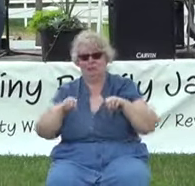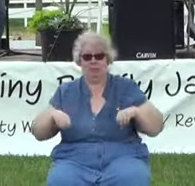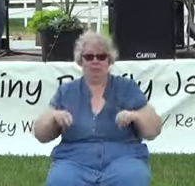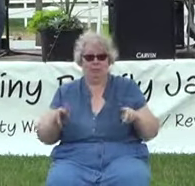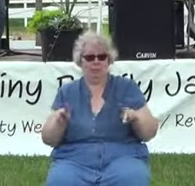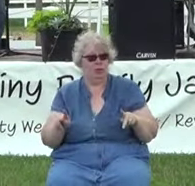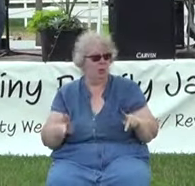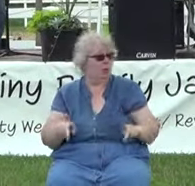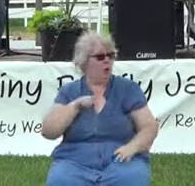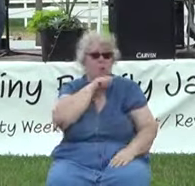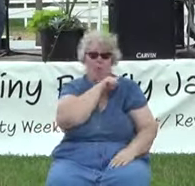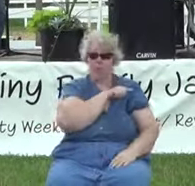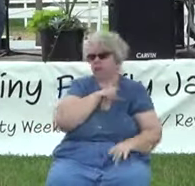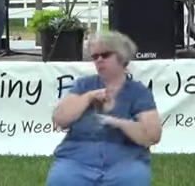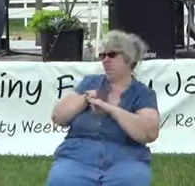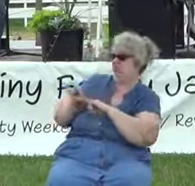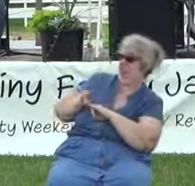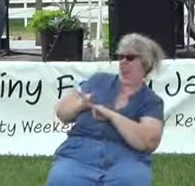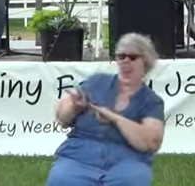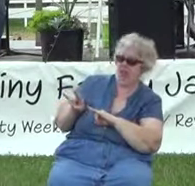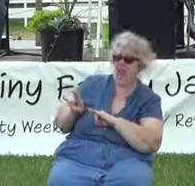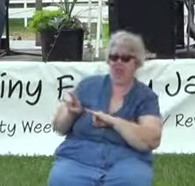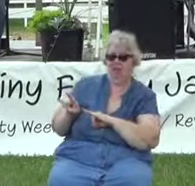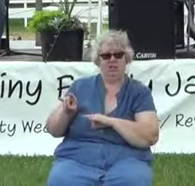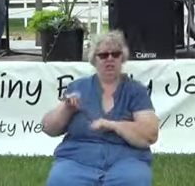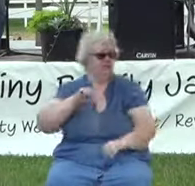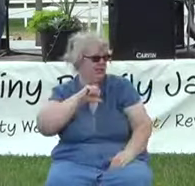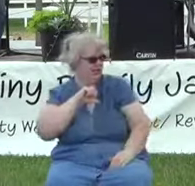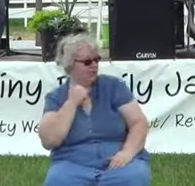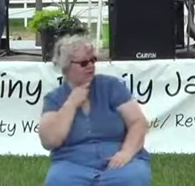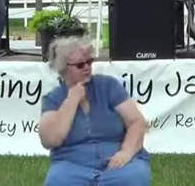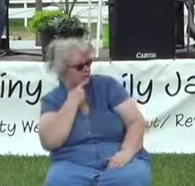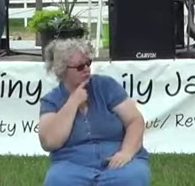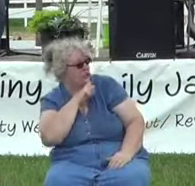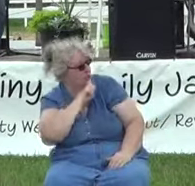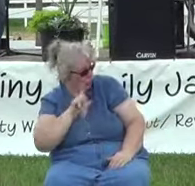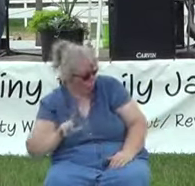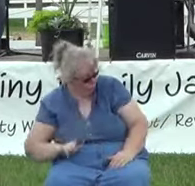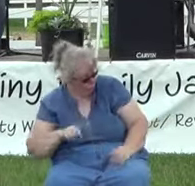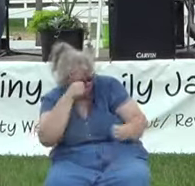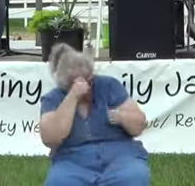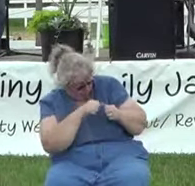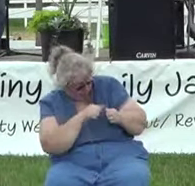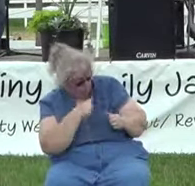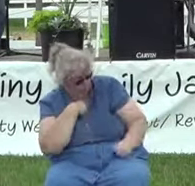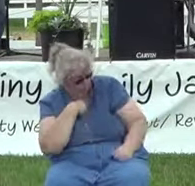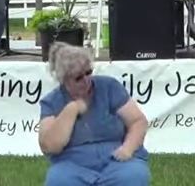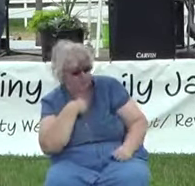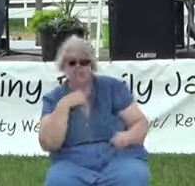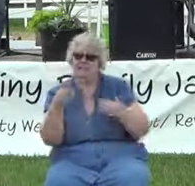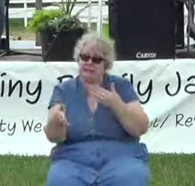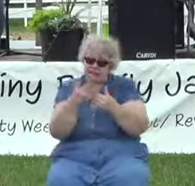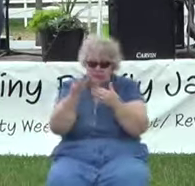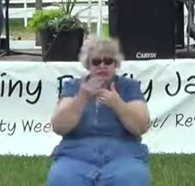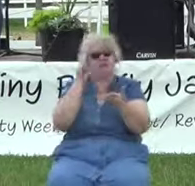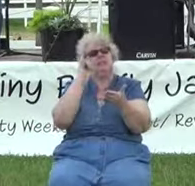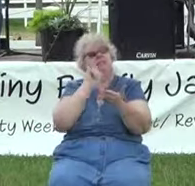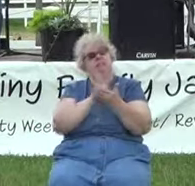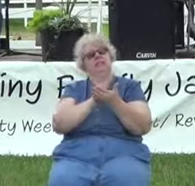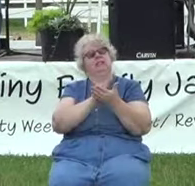the other one said, Lord, remember me today when you enter the kingdom. It's that easy to be